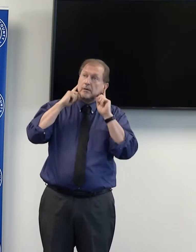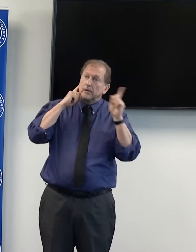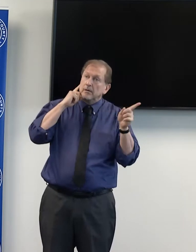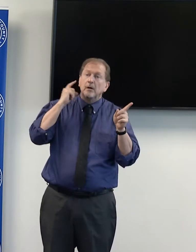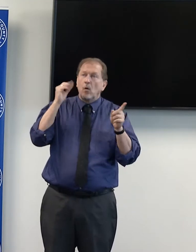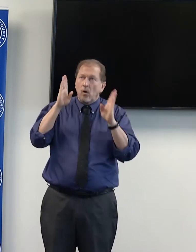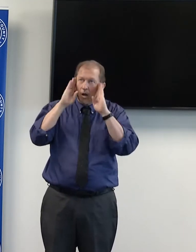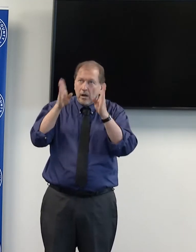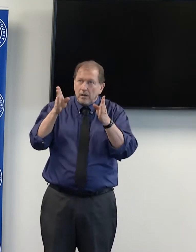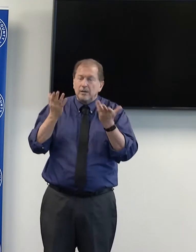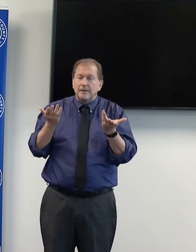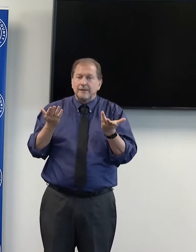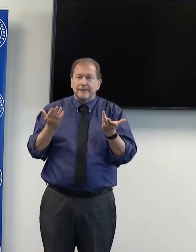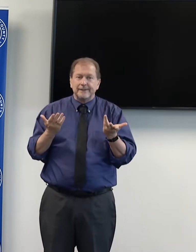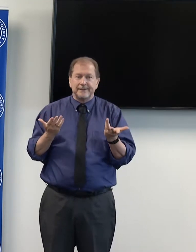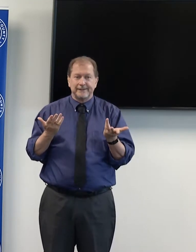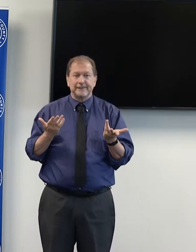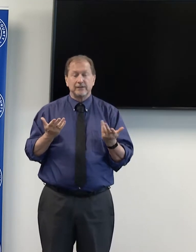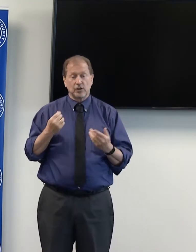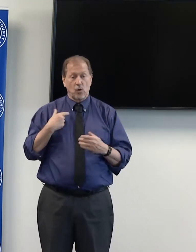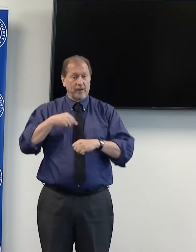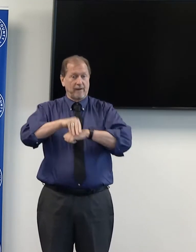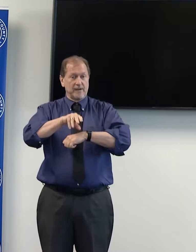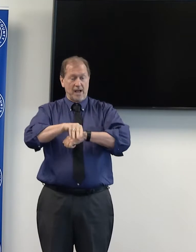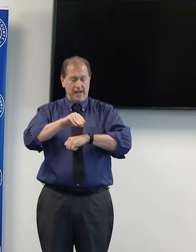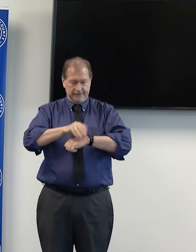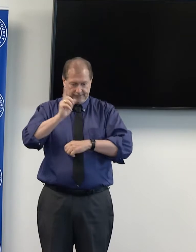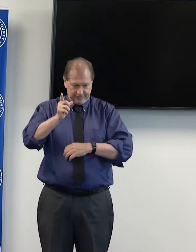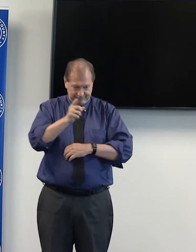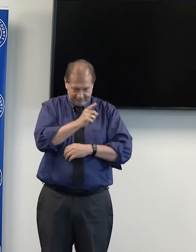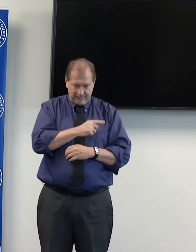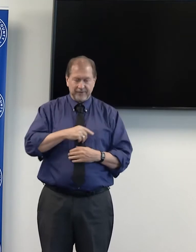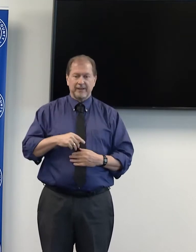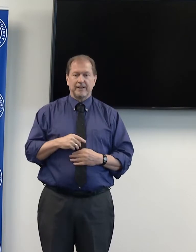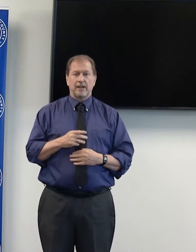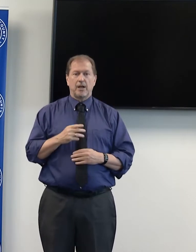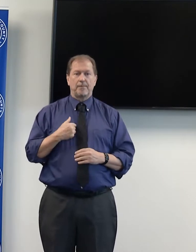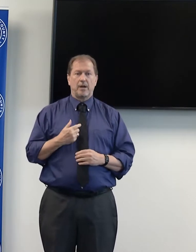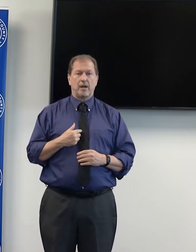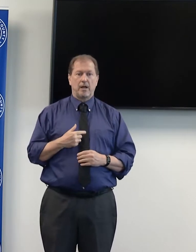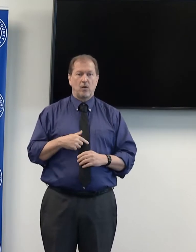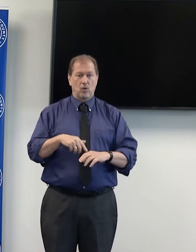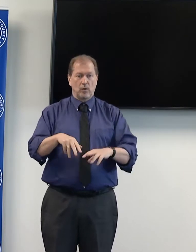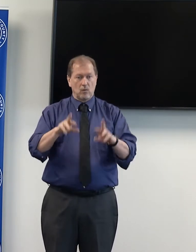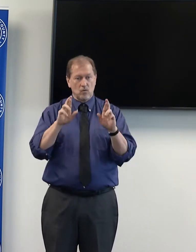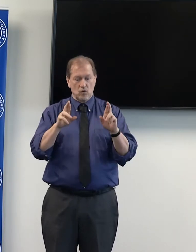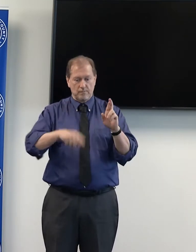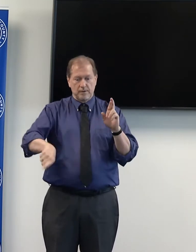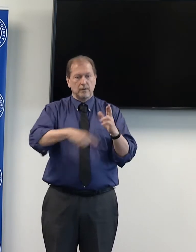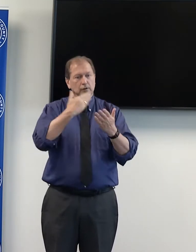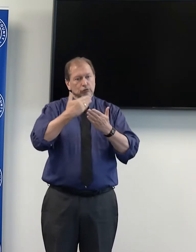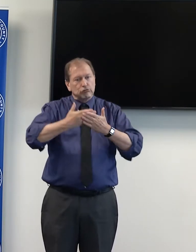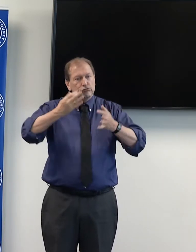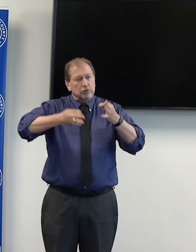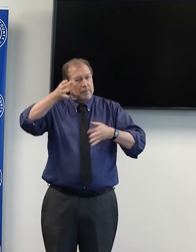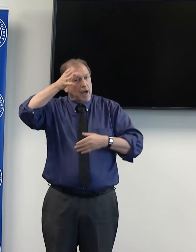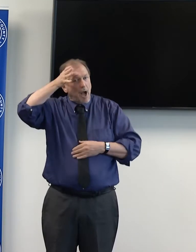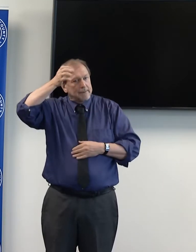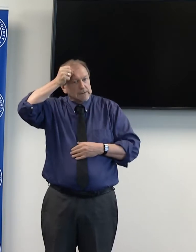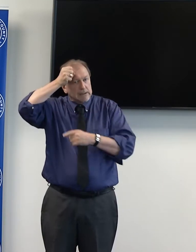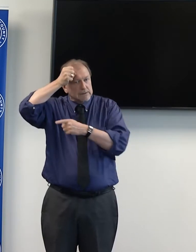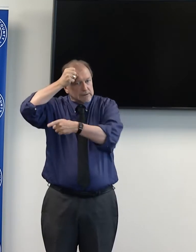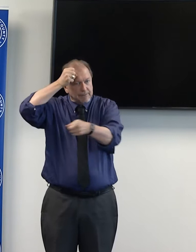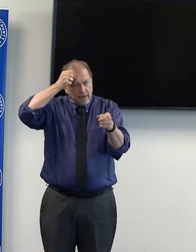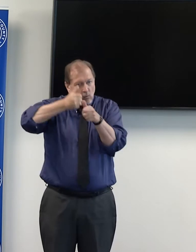or of course sheltering in place. So we count on the good judgment of our residents to adhere